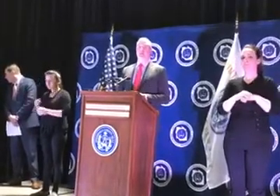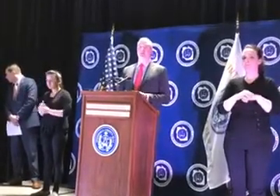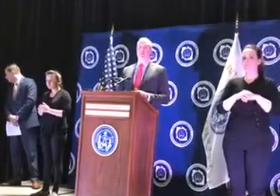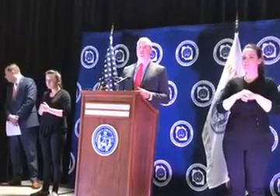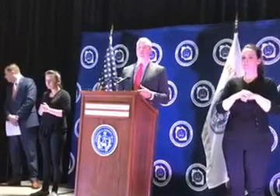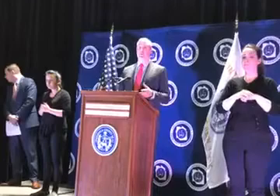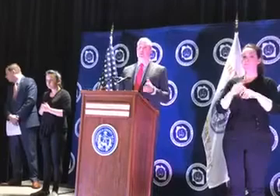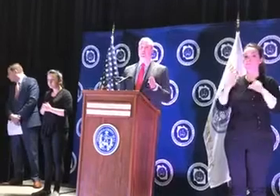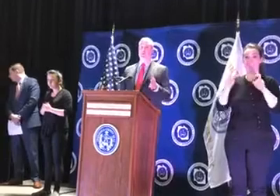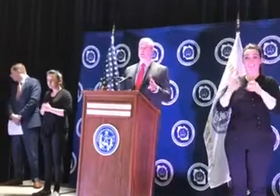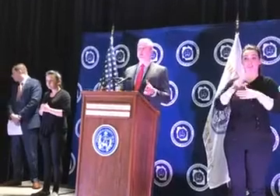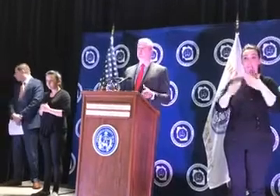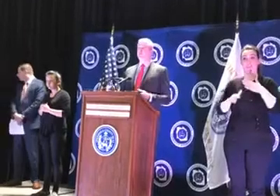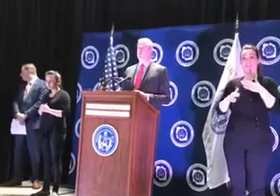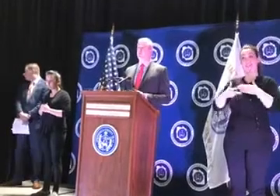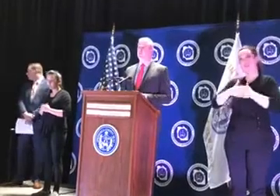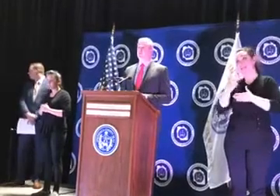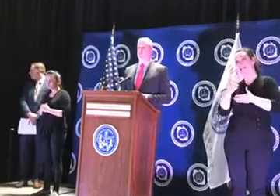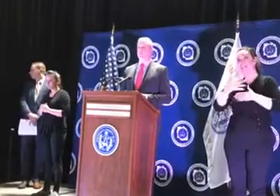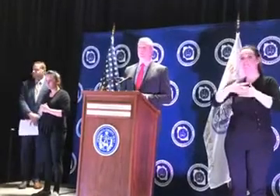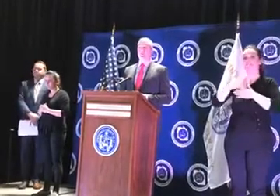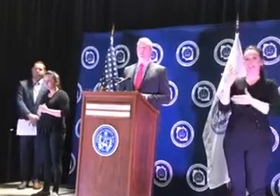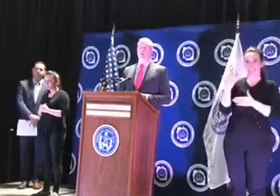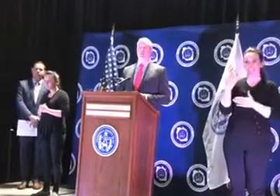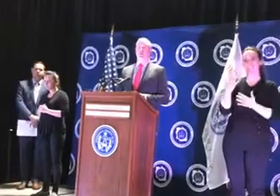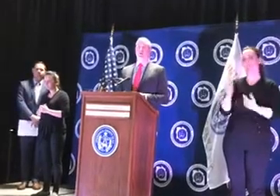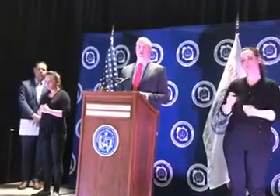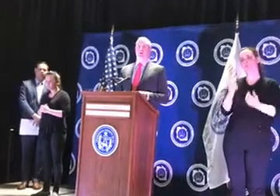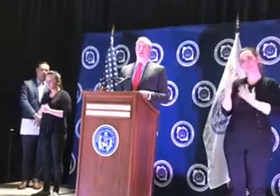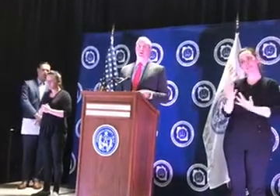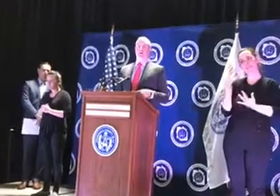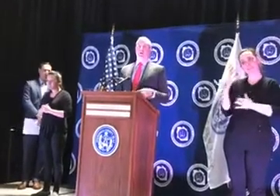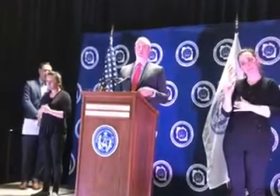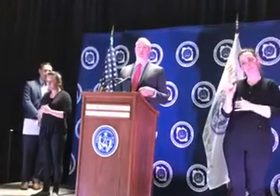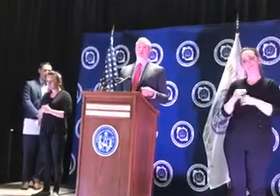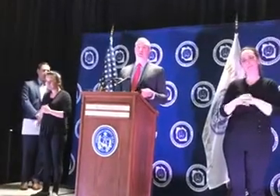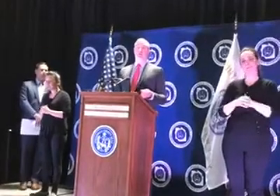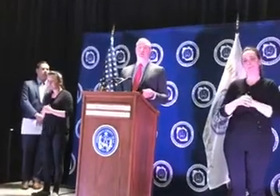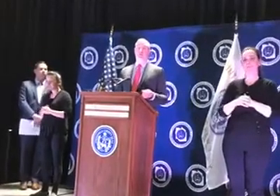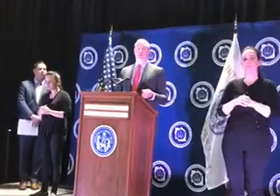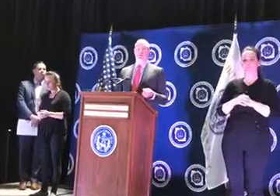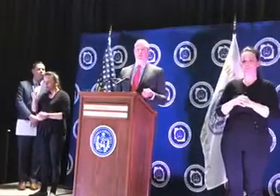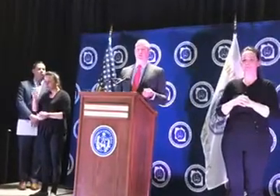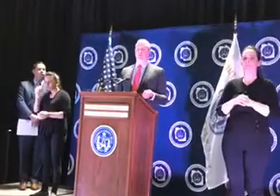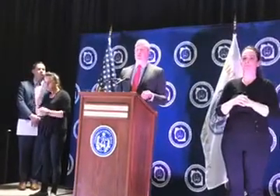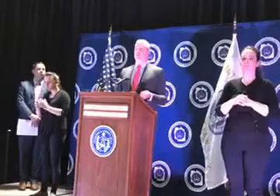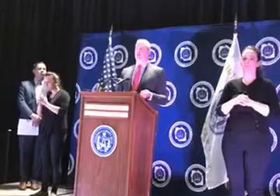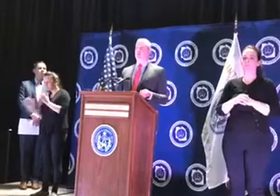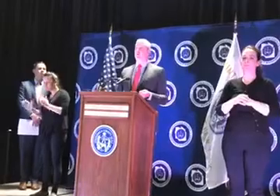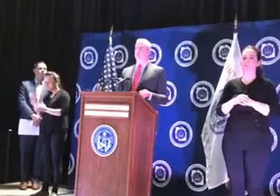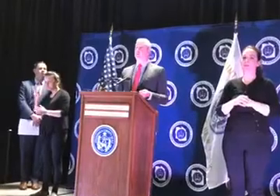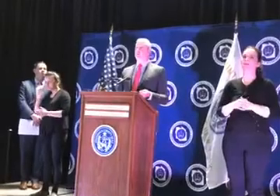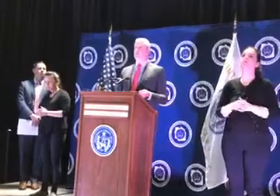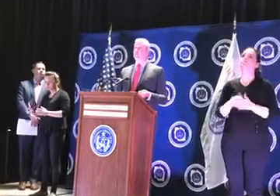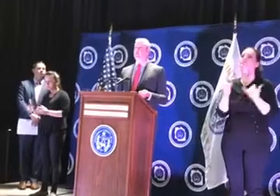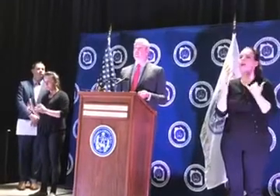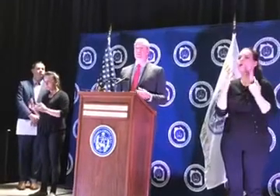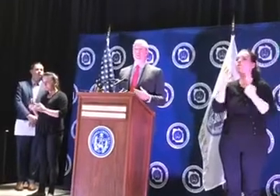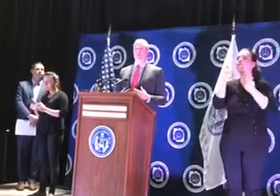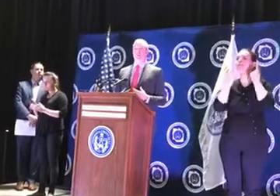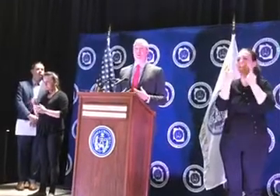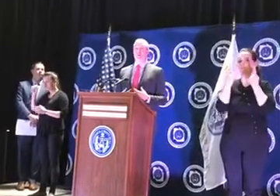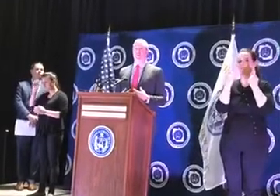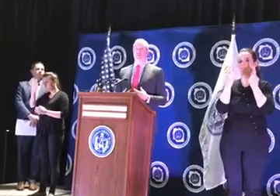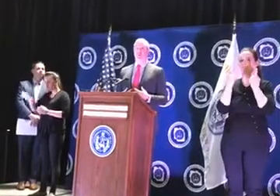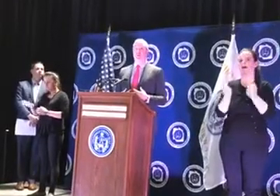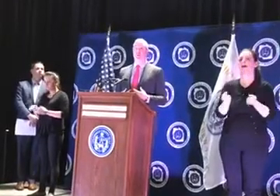testing is anywhere between 24 to 36 hours. And considering the amount of volume that Wadsworth is doing just